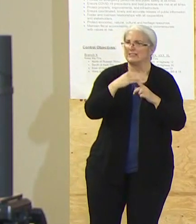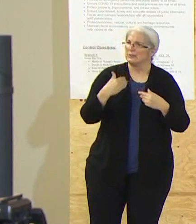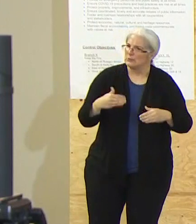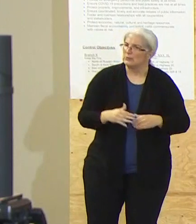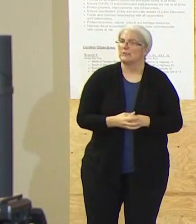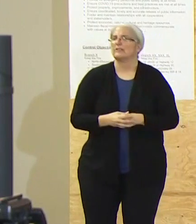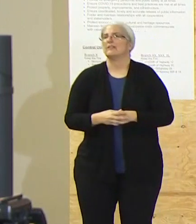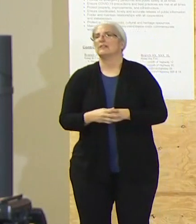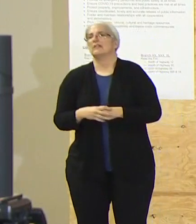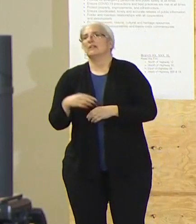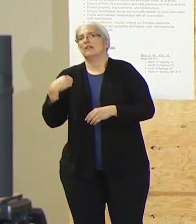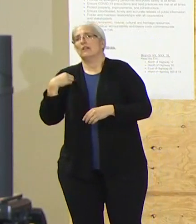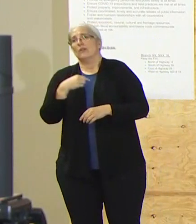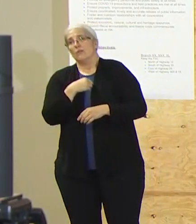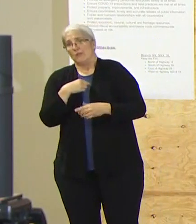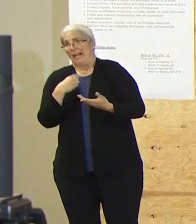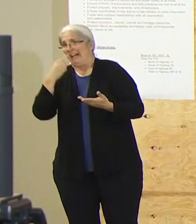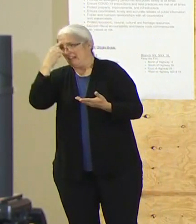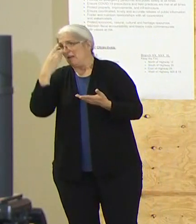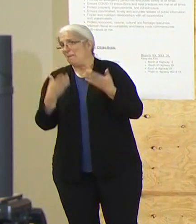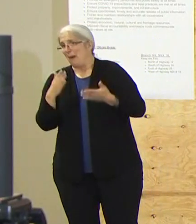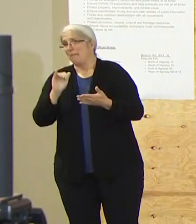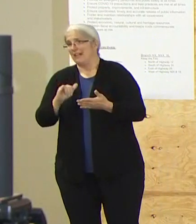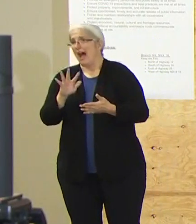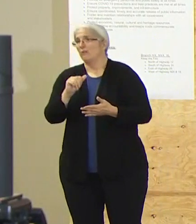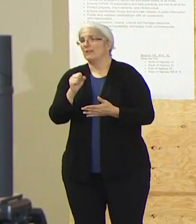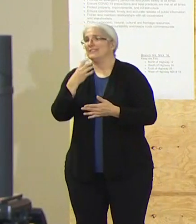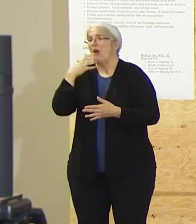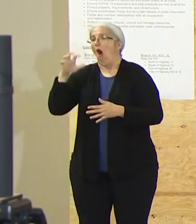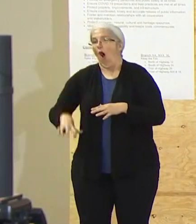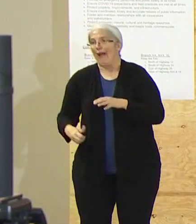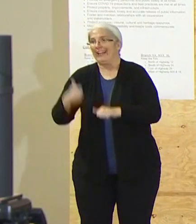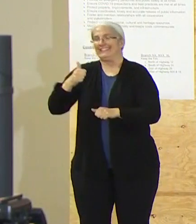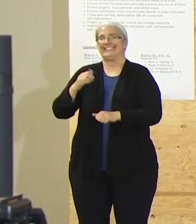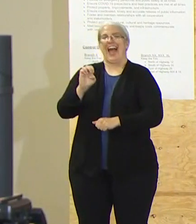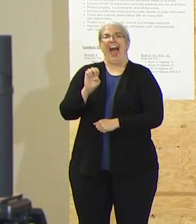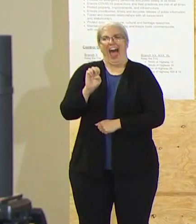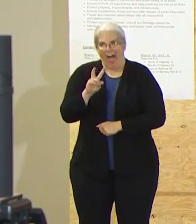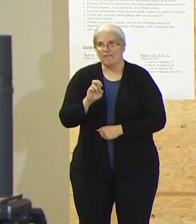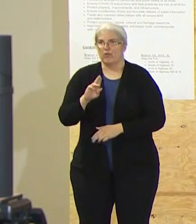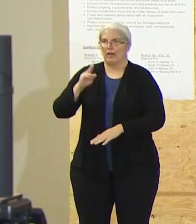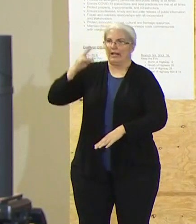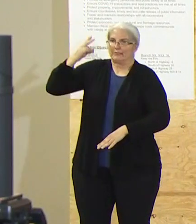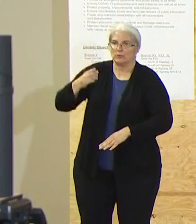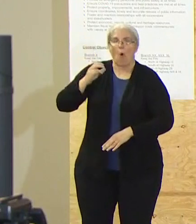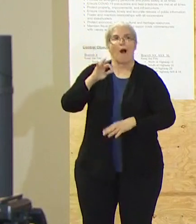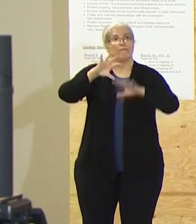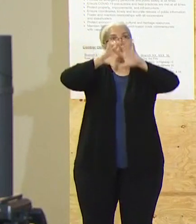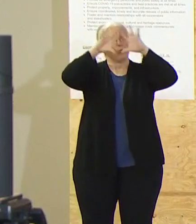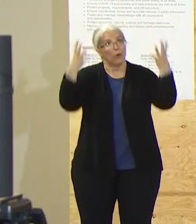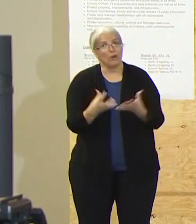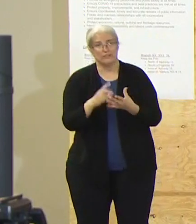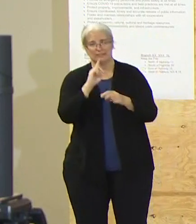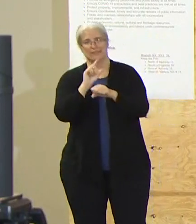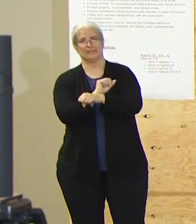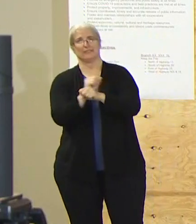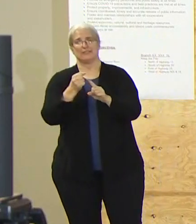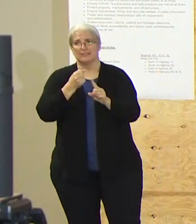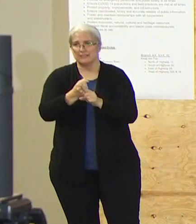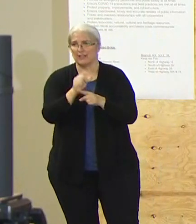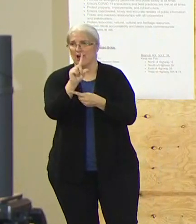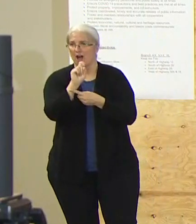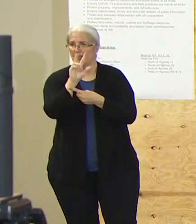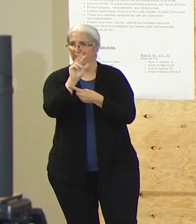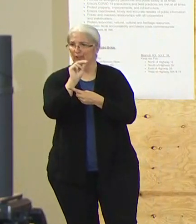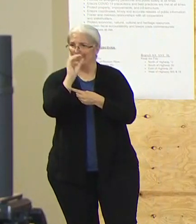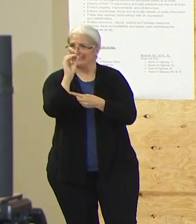the hottest modern recorded temperature in the history of the world. That's a remarkable statement